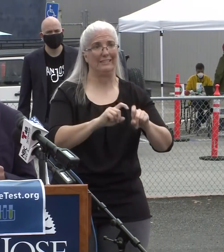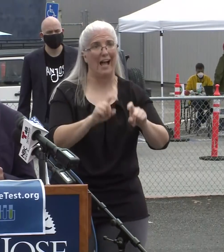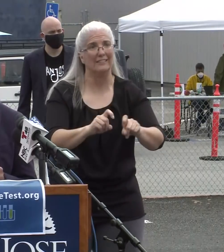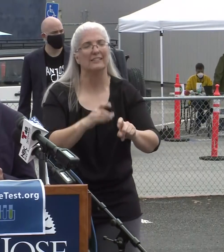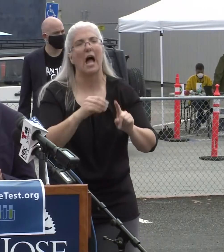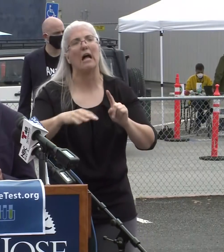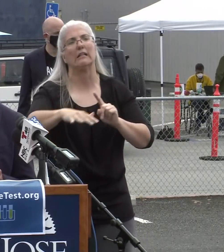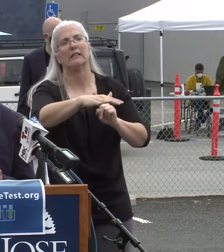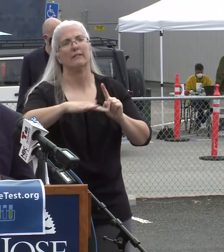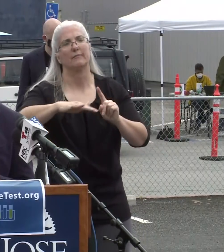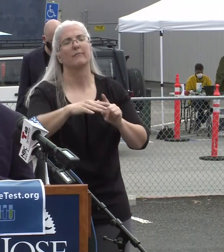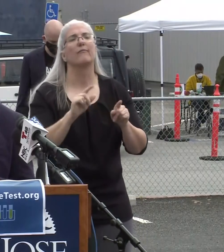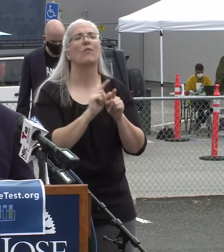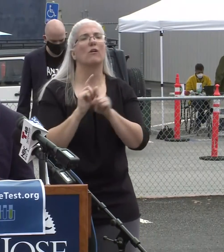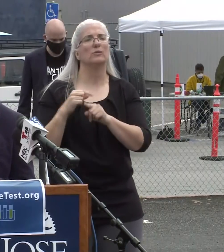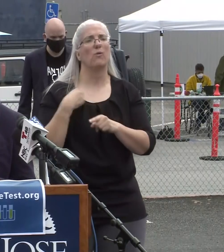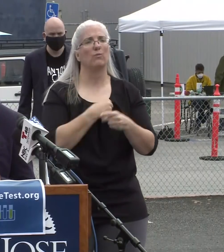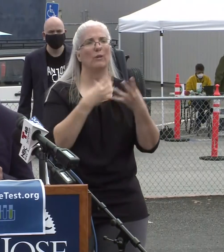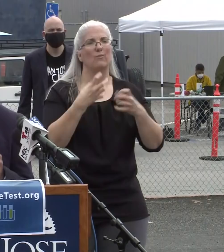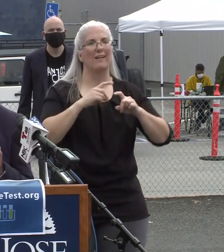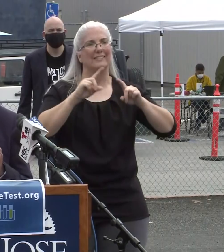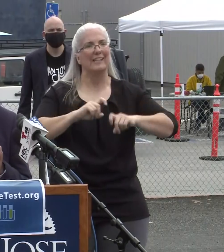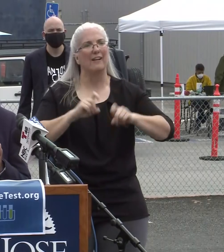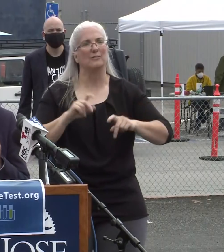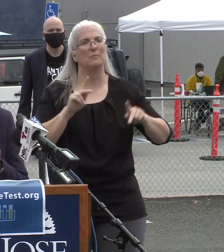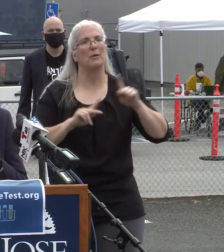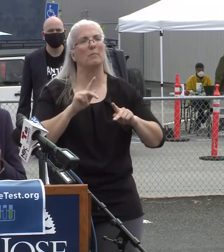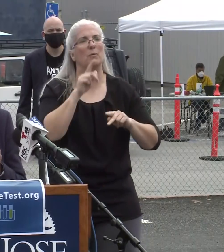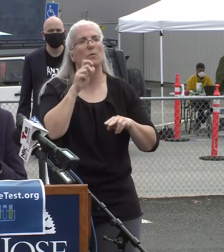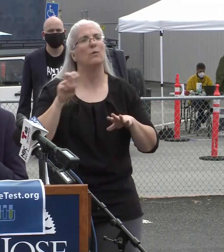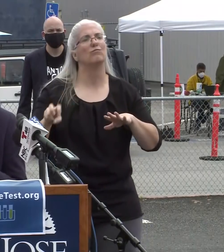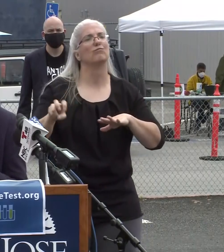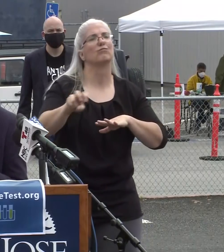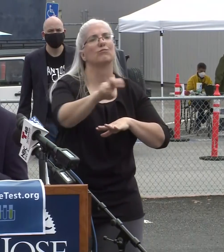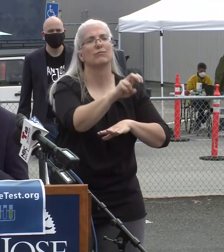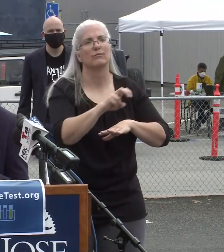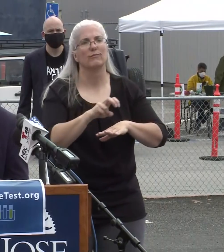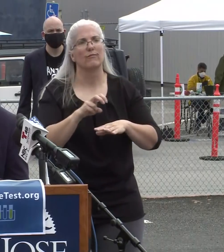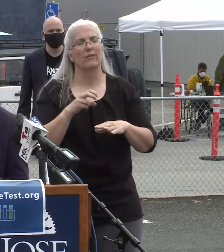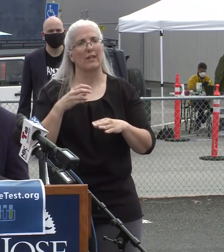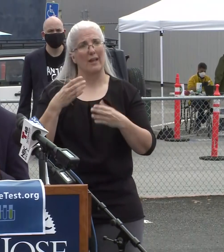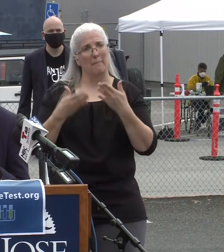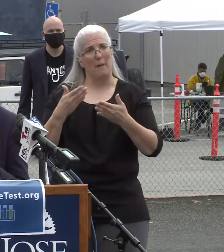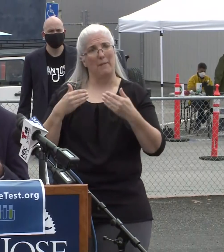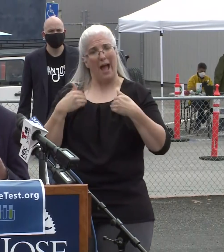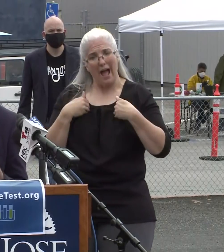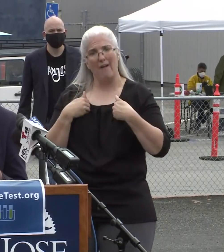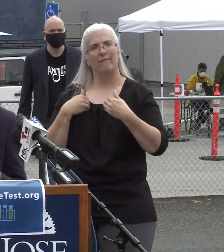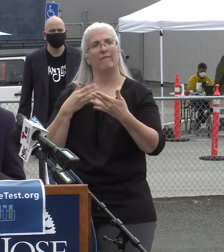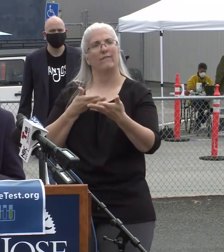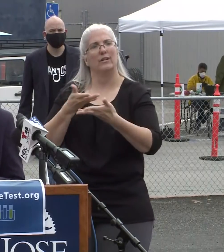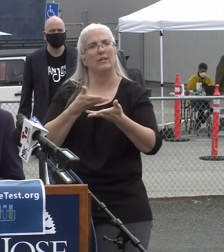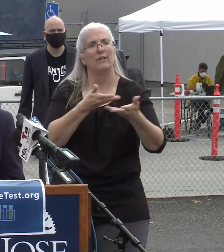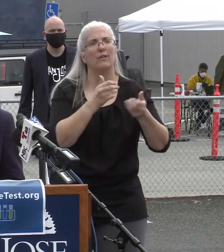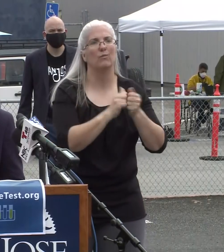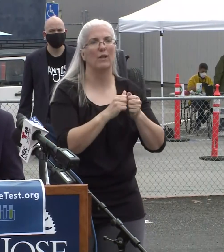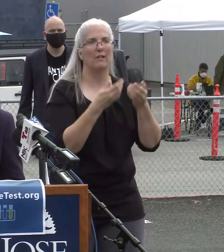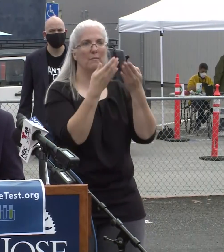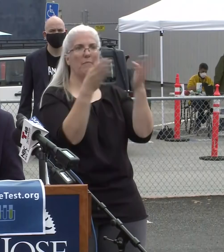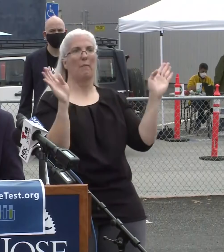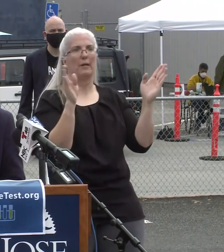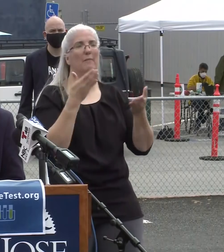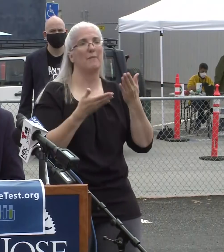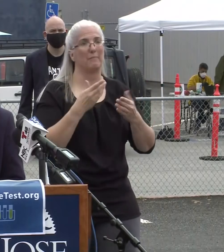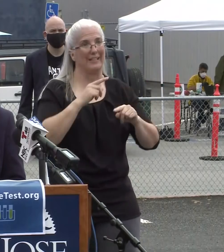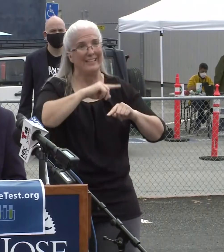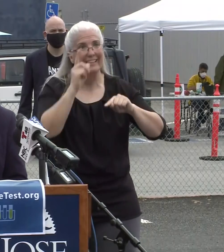test people who are out and about, who are basically that have contact with the public that may not be able to maintain their social